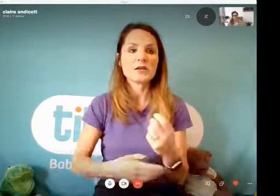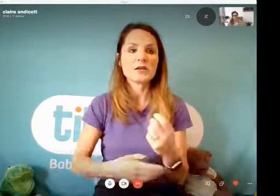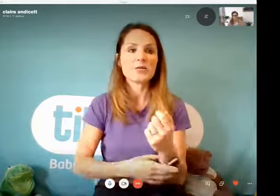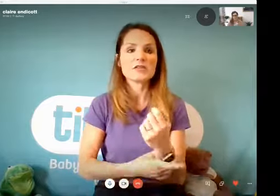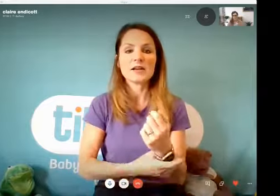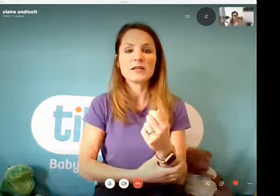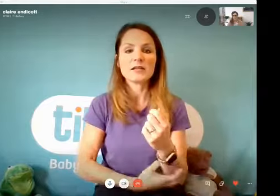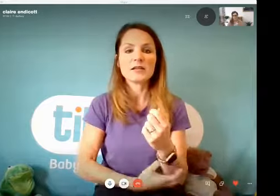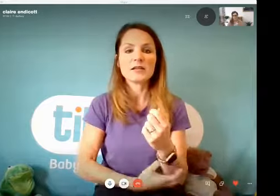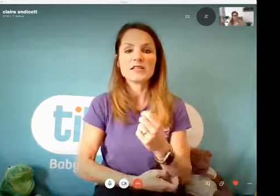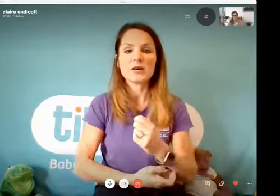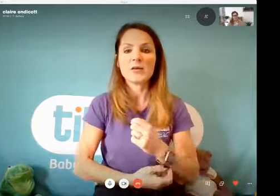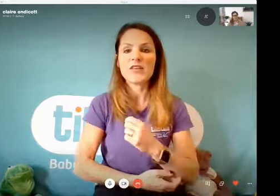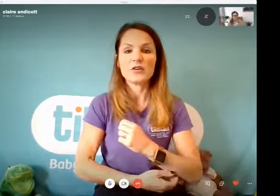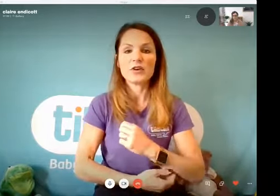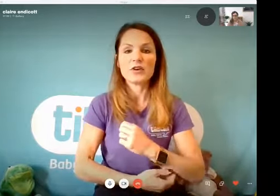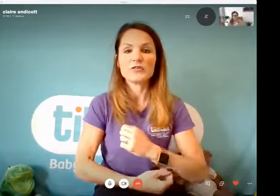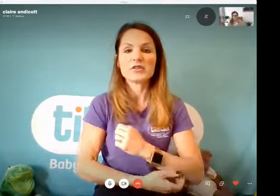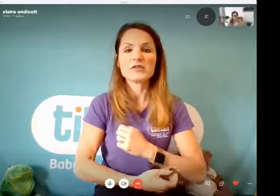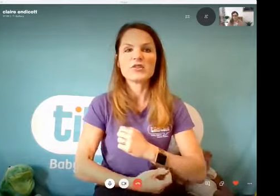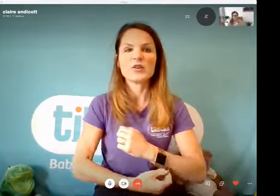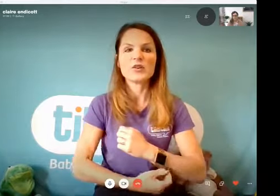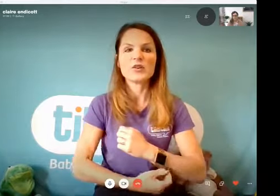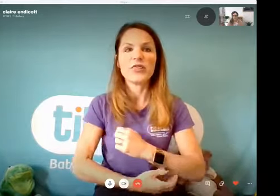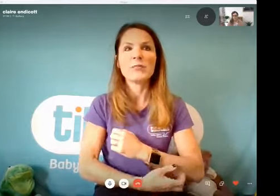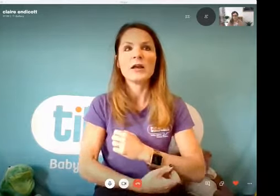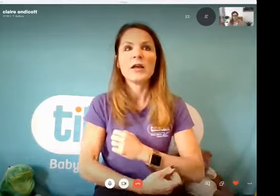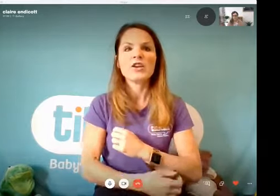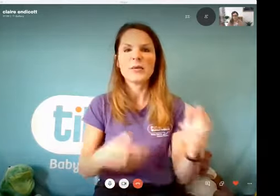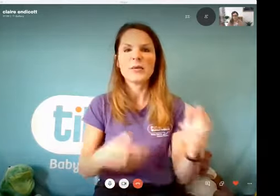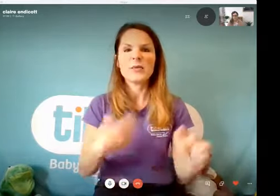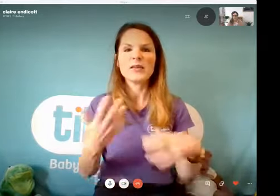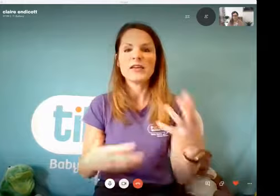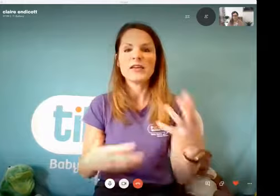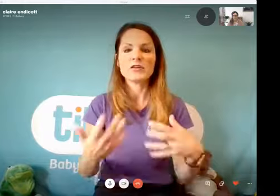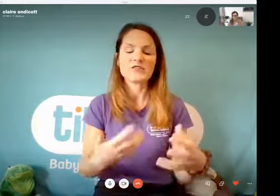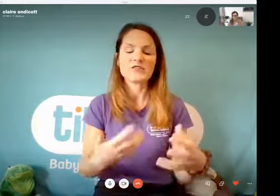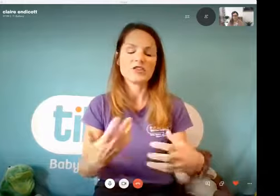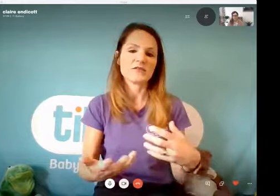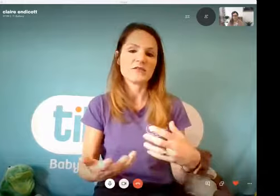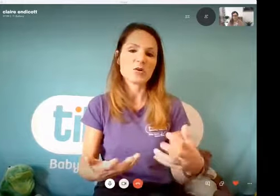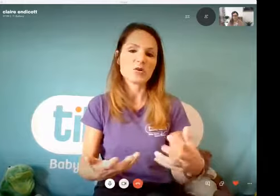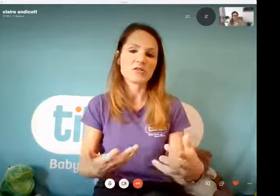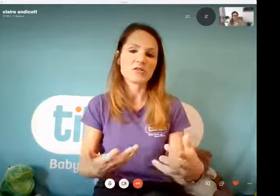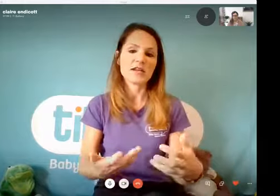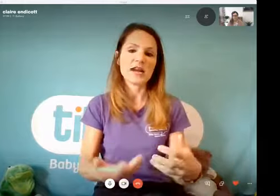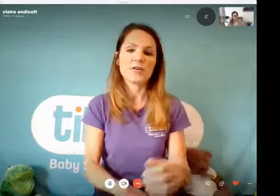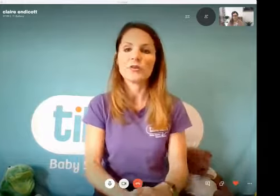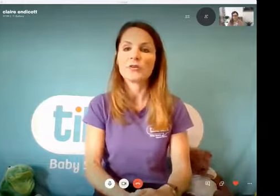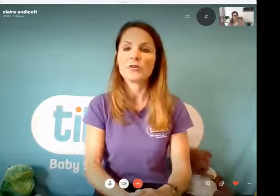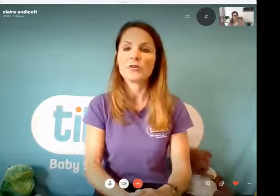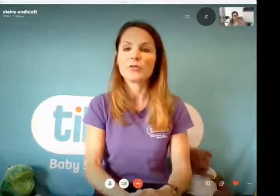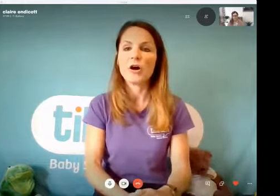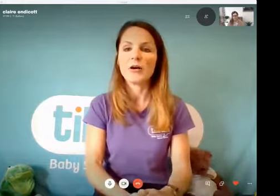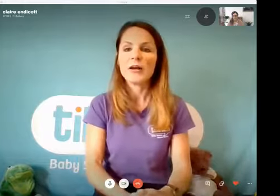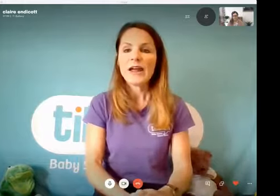sign until they're fully understood, sort of thing. But I think you'd get the gist of what to carry on doing or not. But if they're